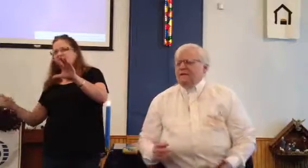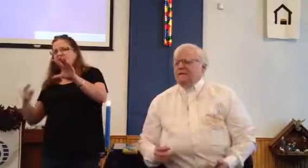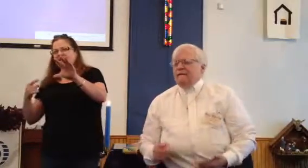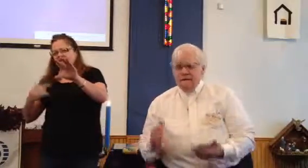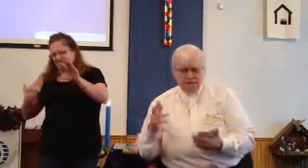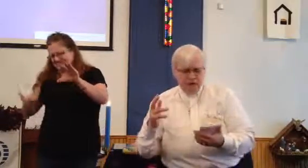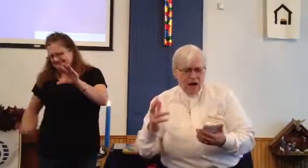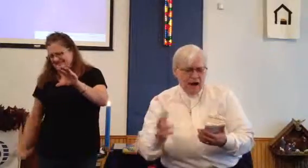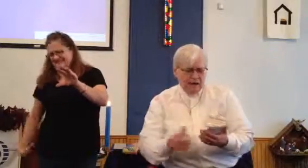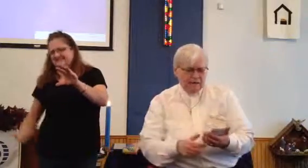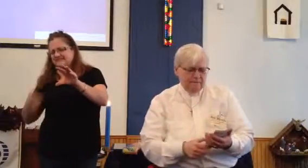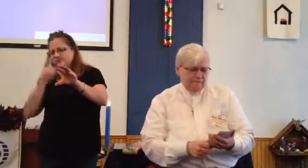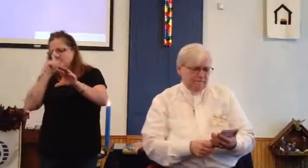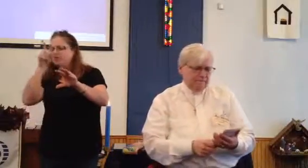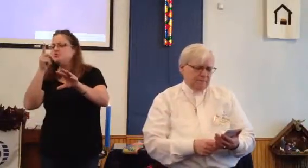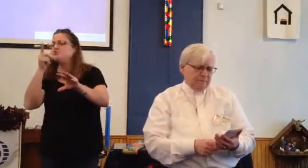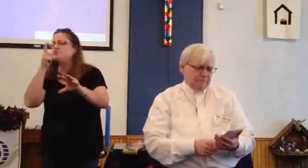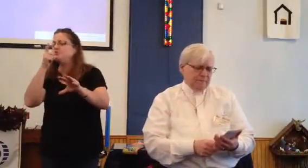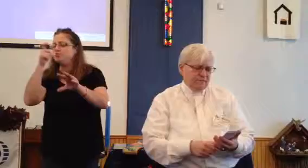being of God.